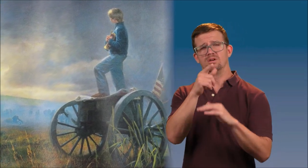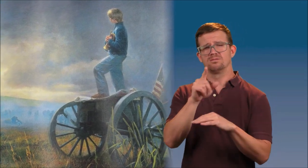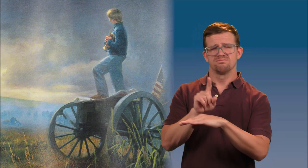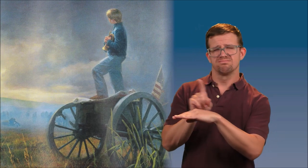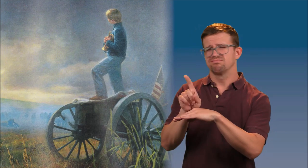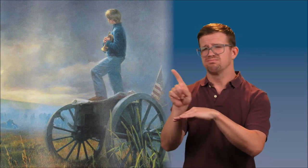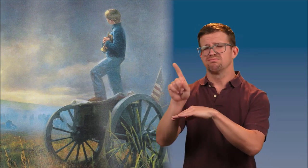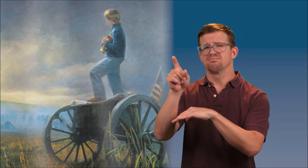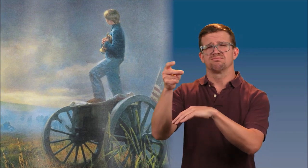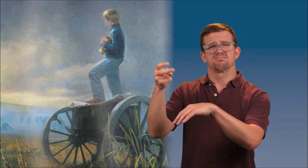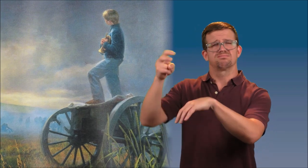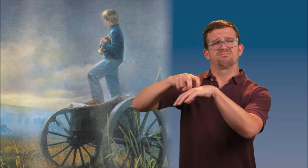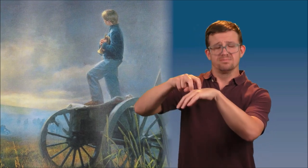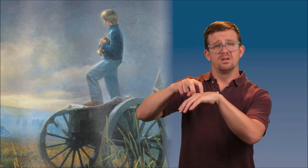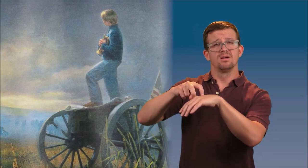Hill.